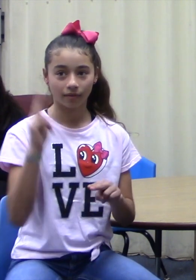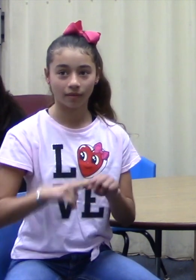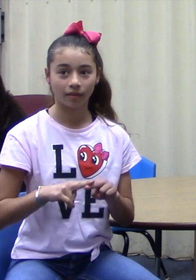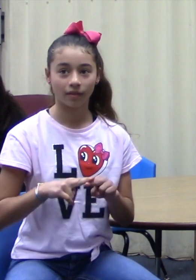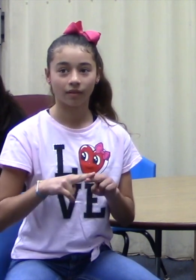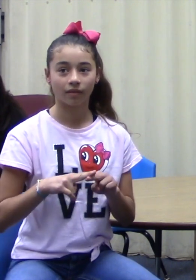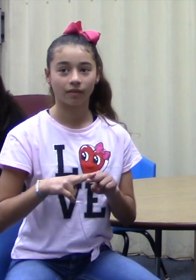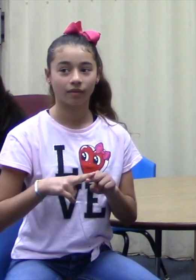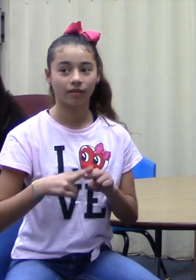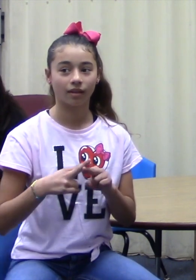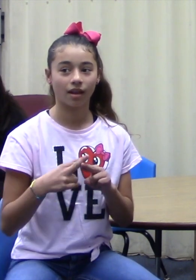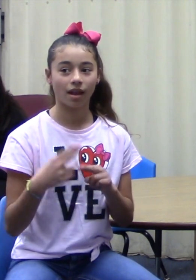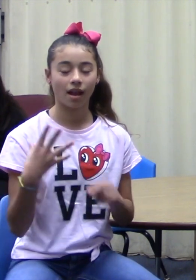and it's really fun,